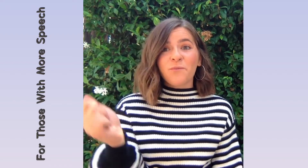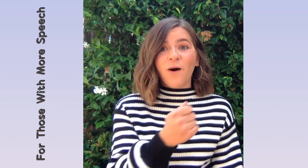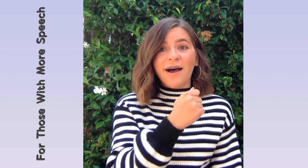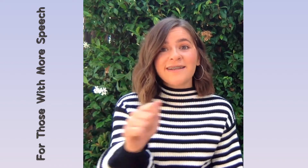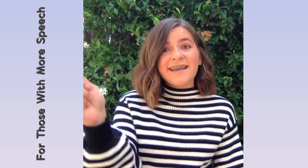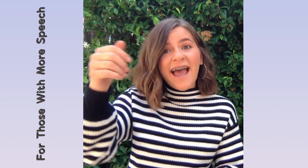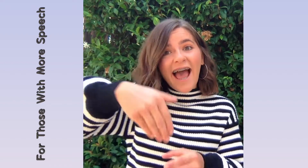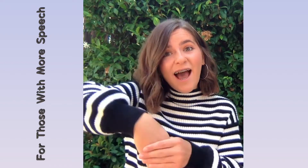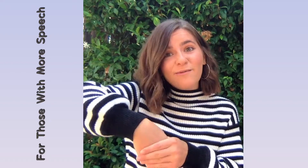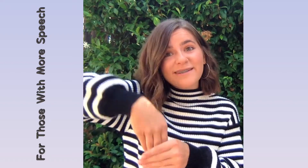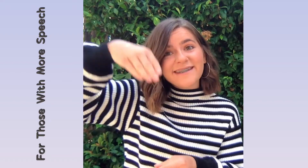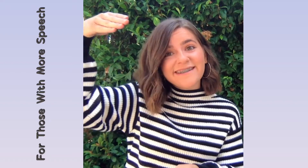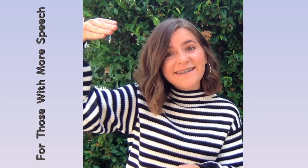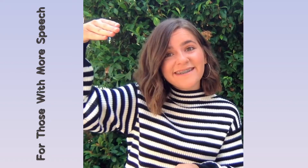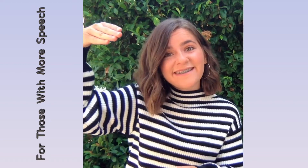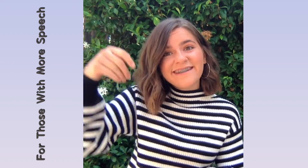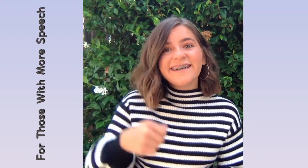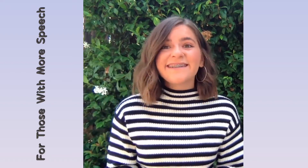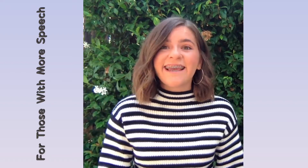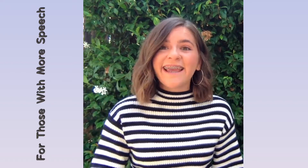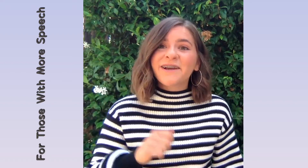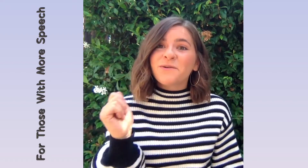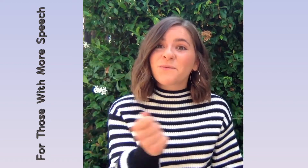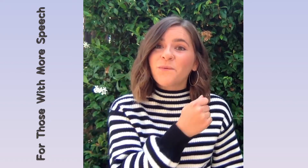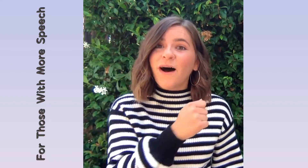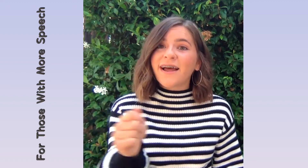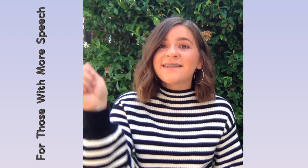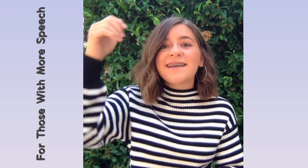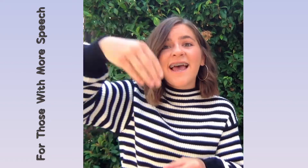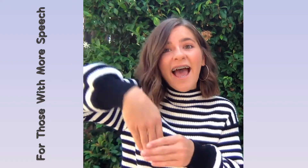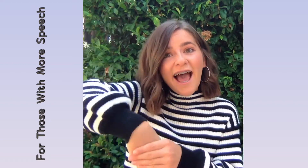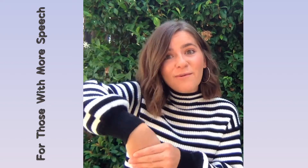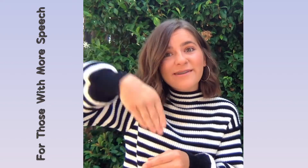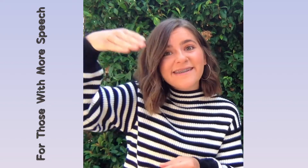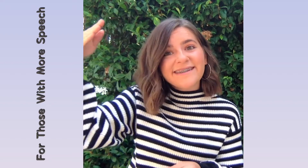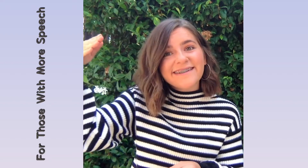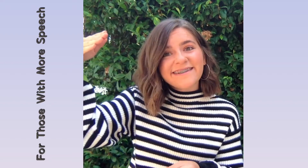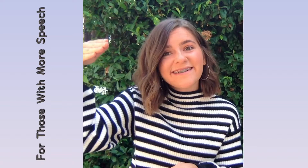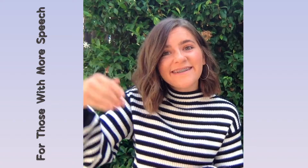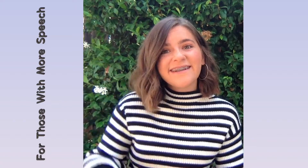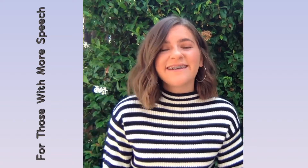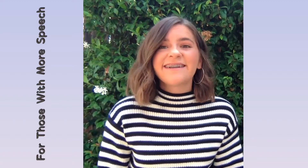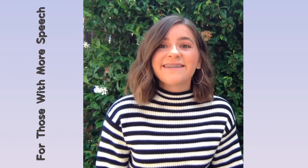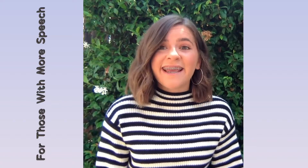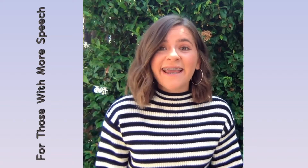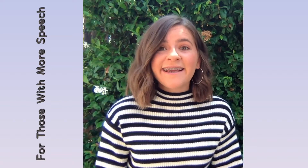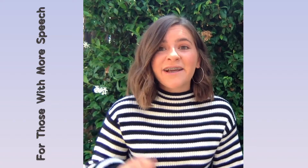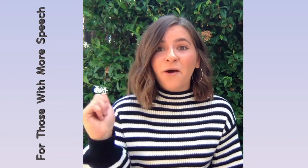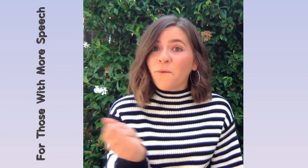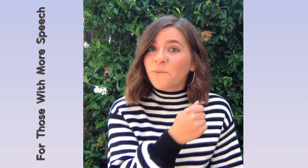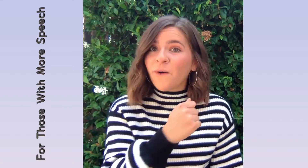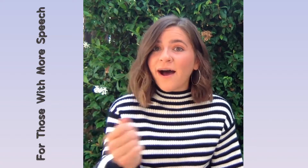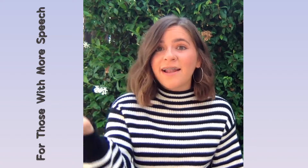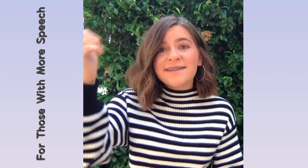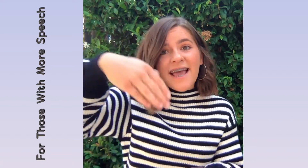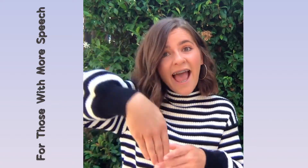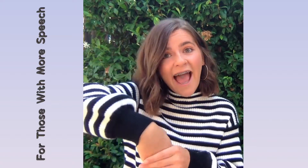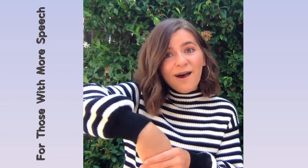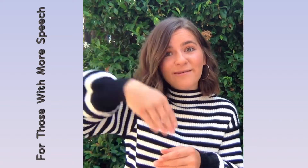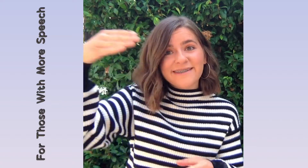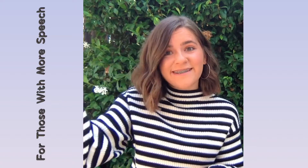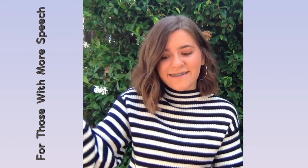Take wand out. Take wand out. Take